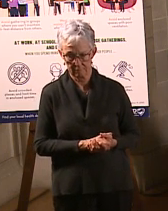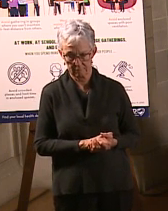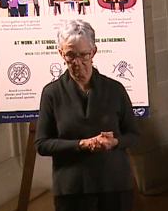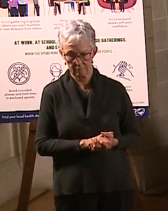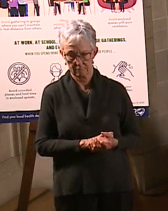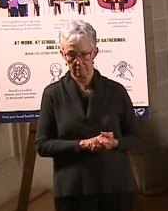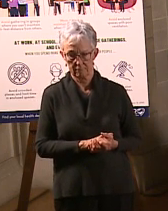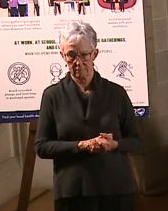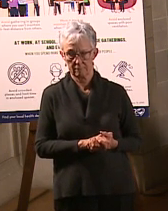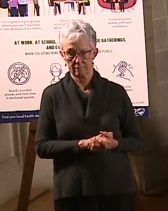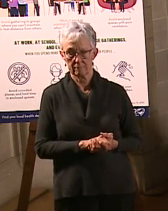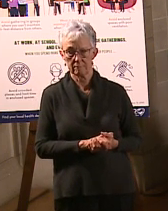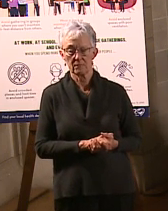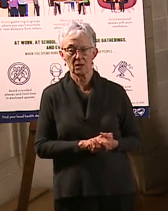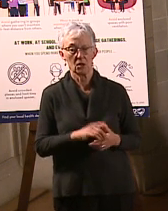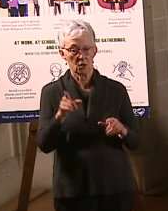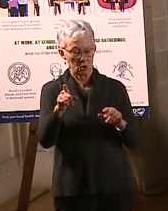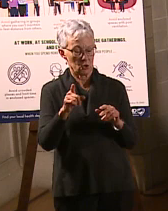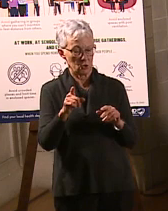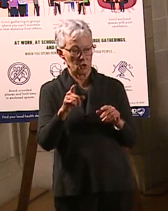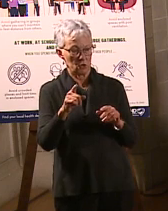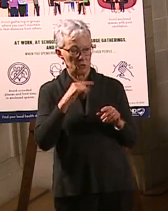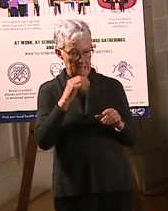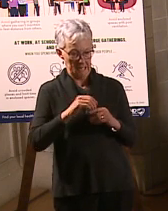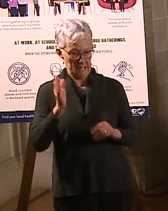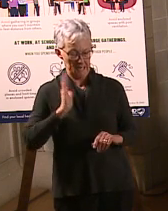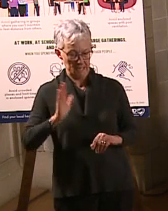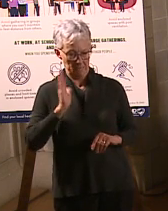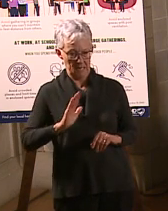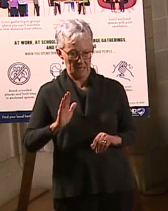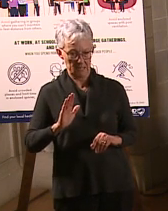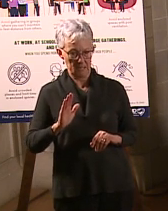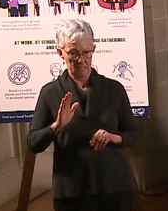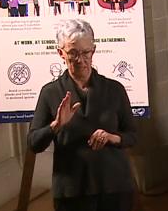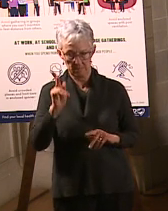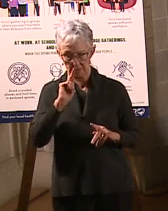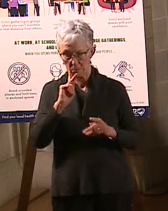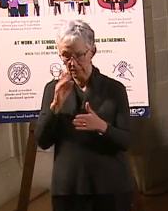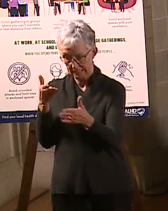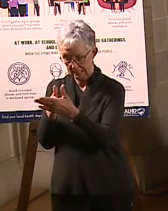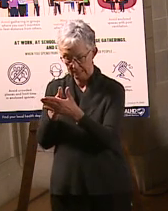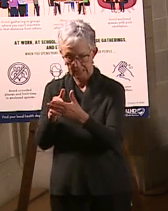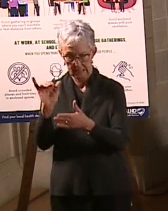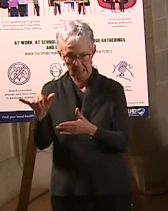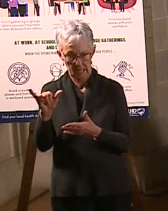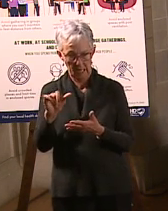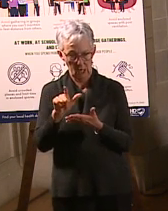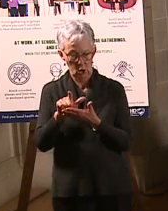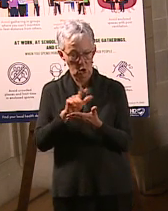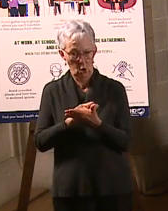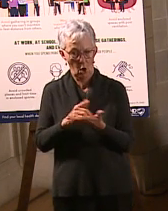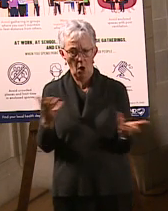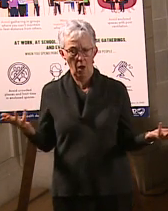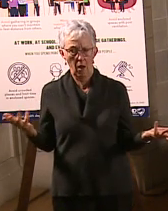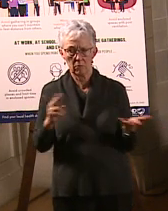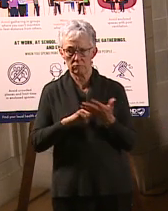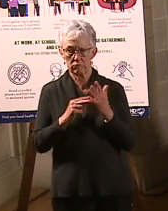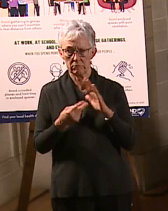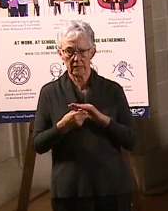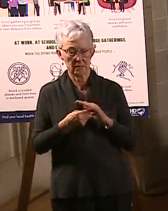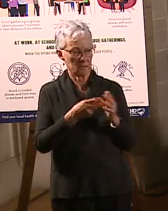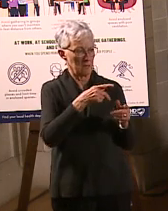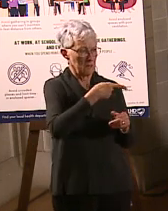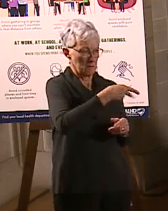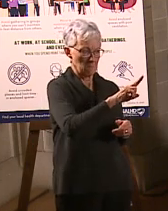your response? So in the past, opponents have said this takes away money from public